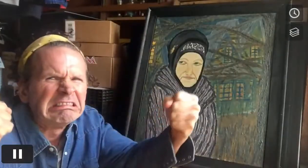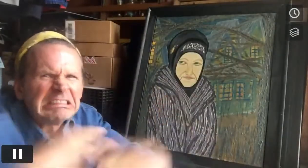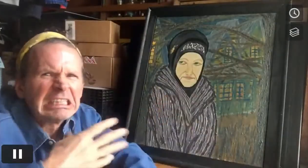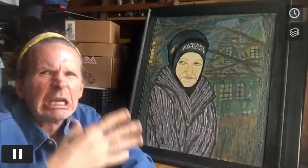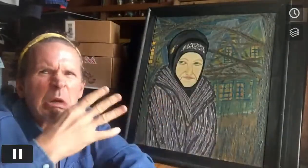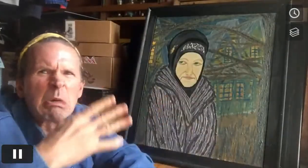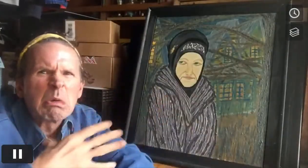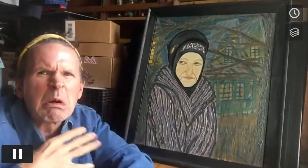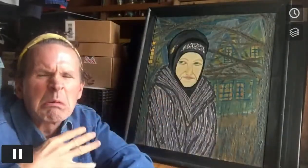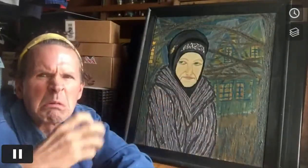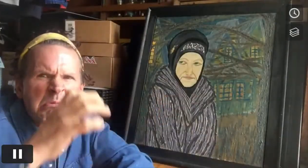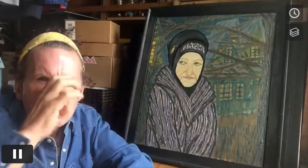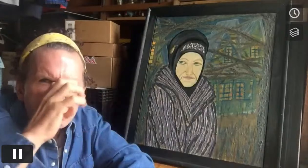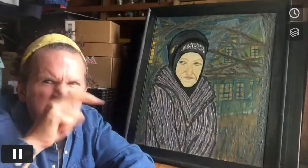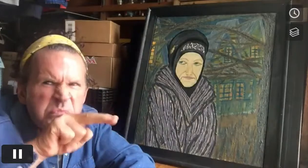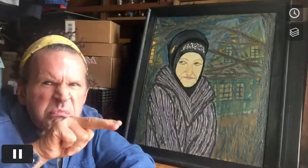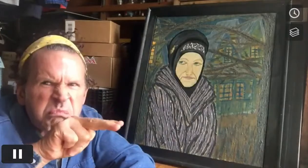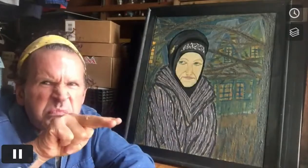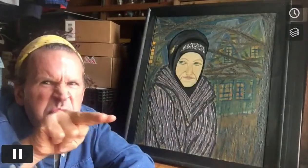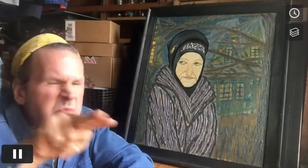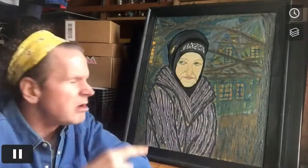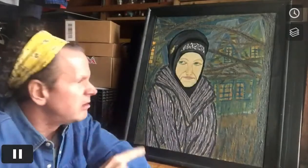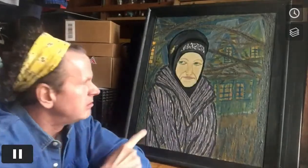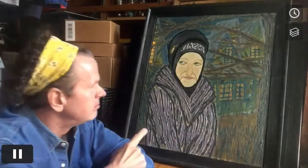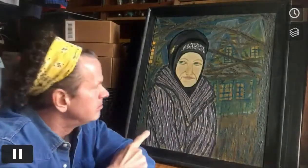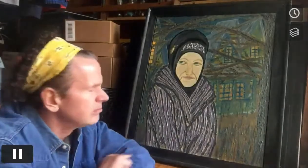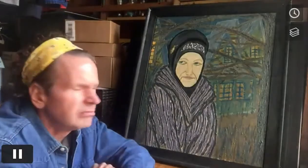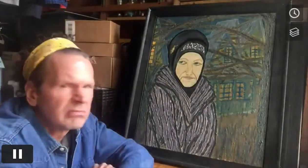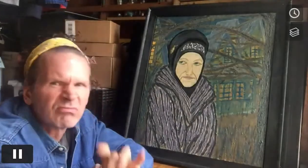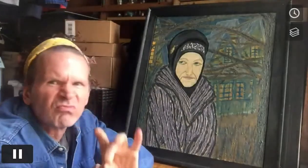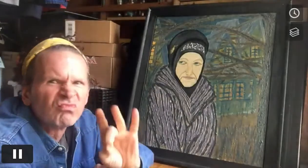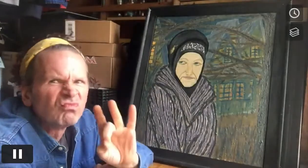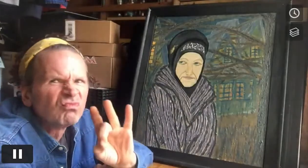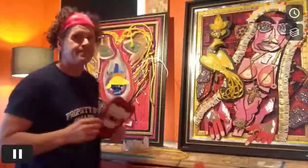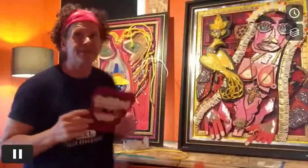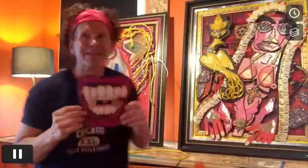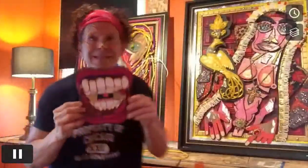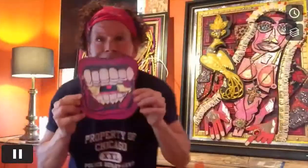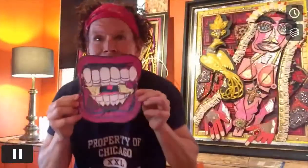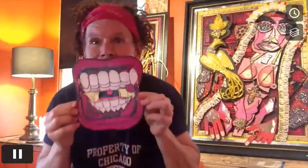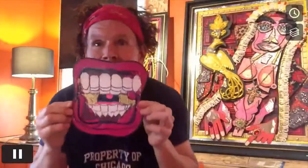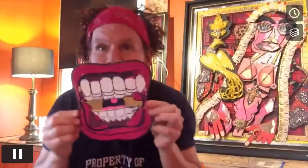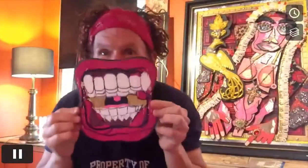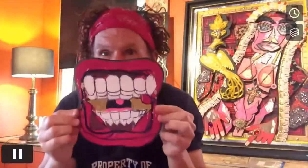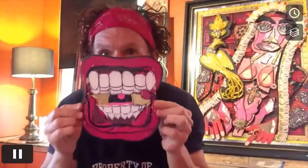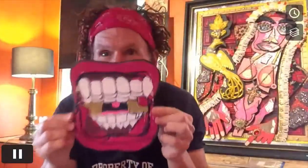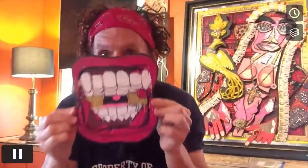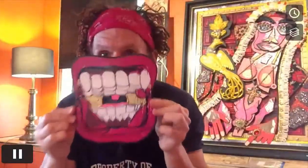Oh, careful, my neighbor. Oh, is a scary woman.